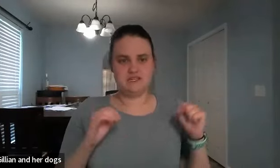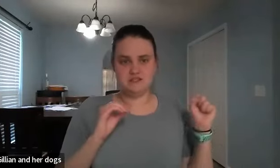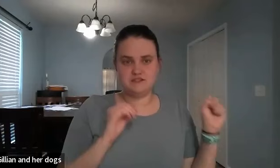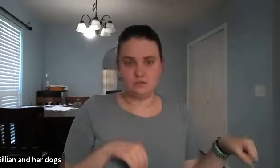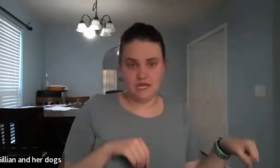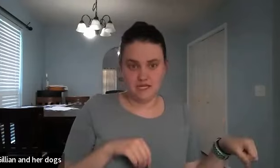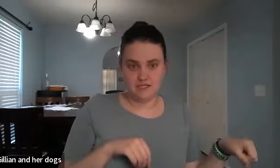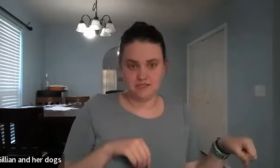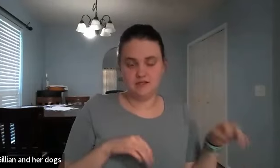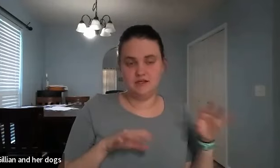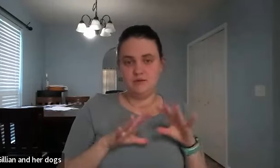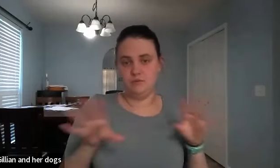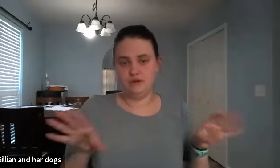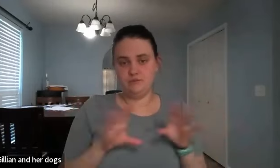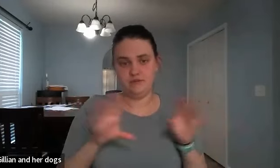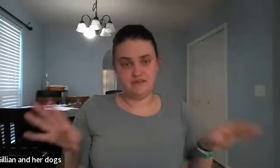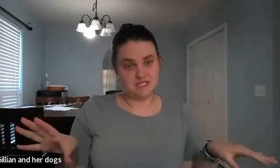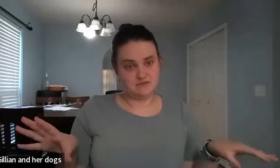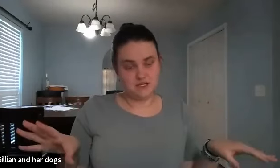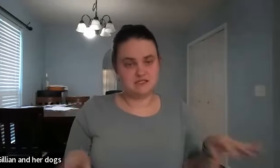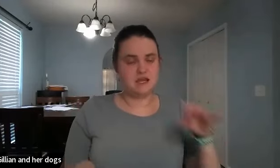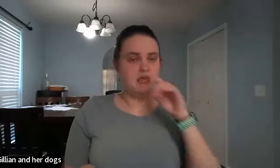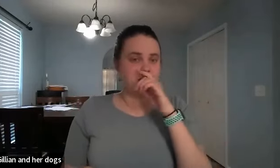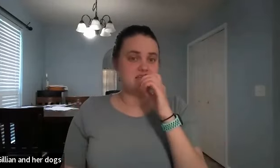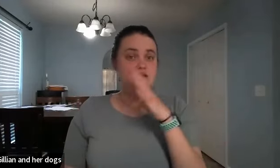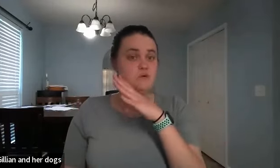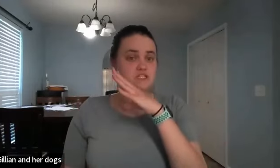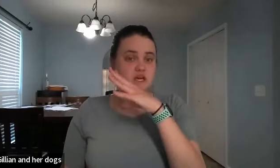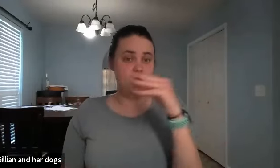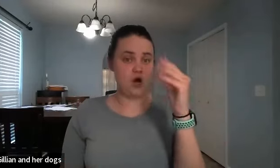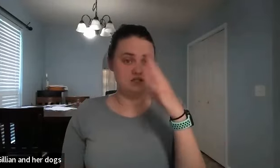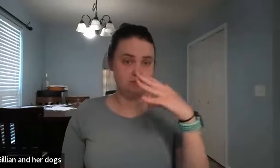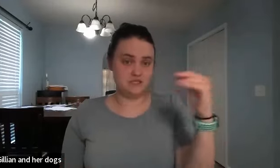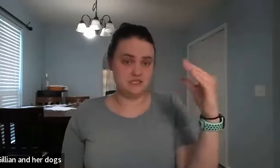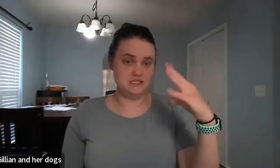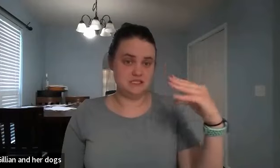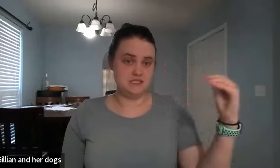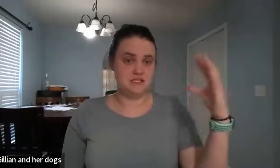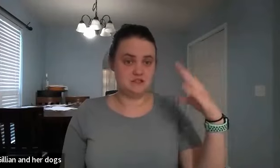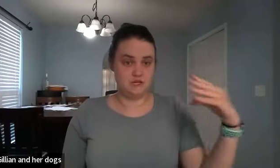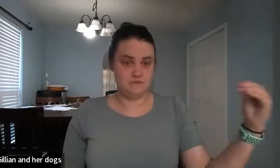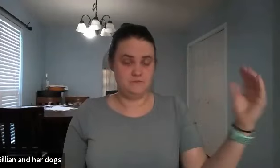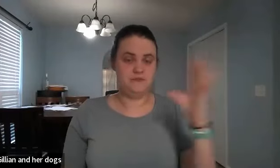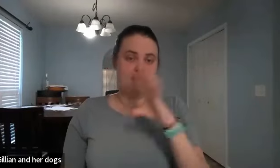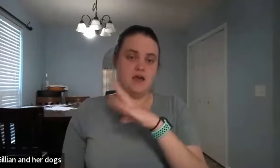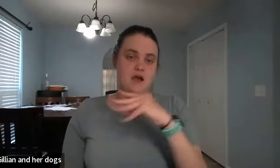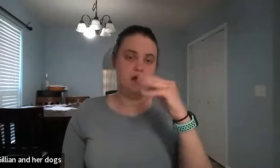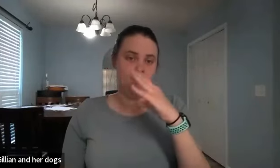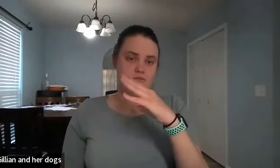and squid, what would be the difference? And because I've always done octopus and squid with the